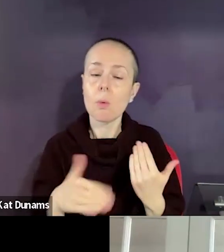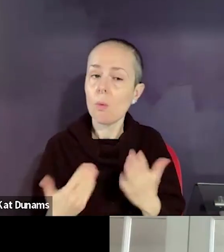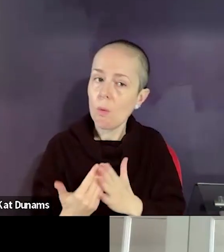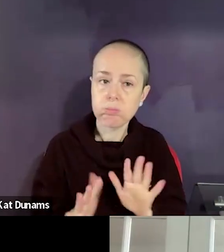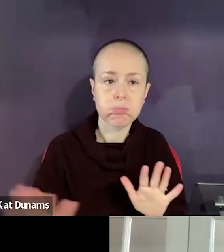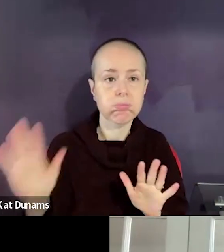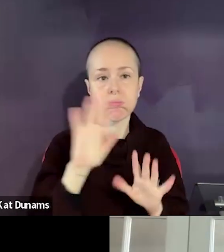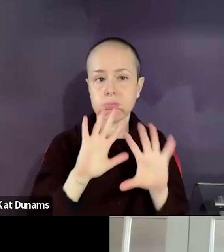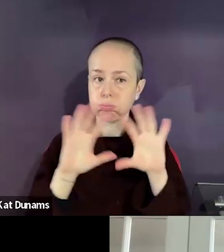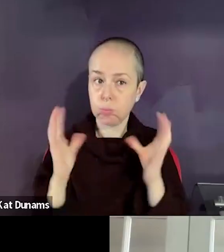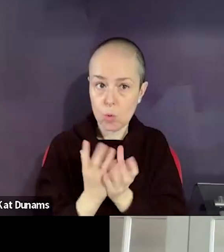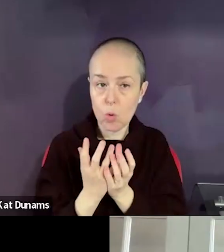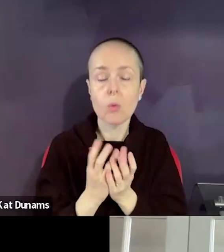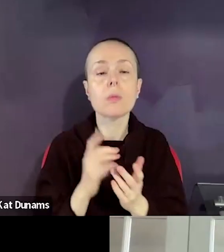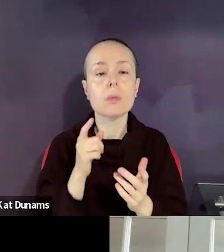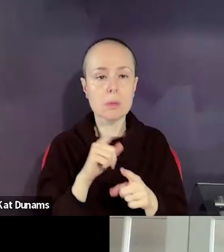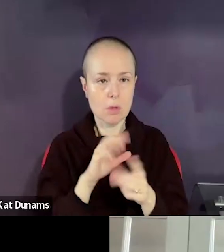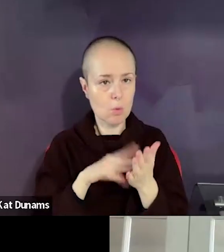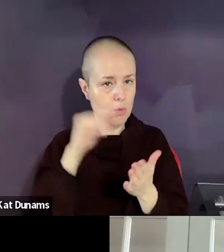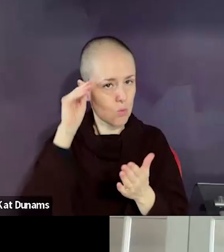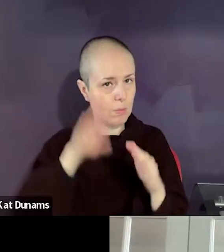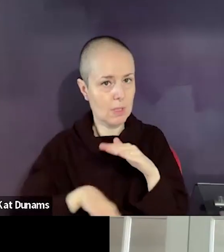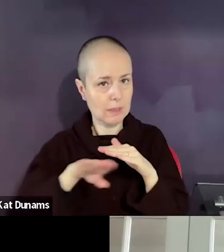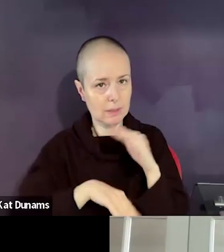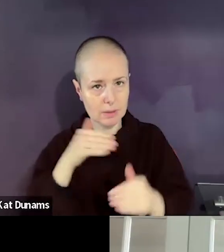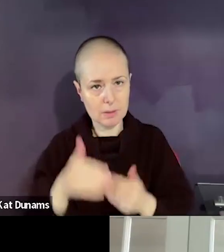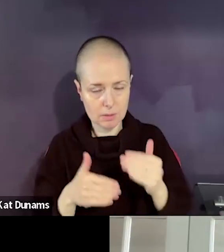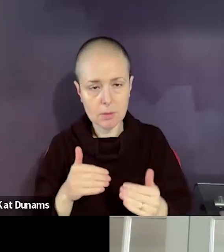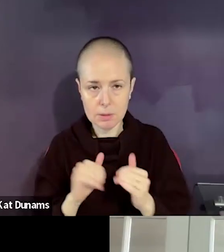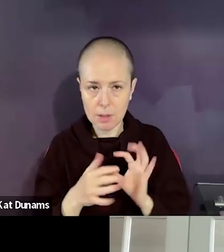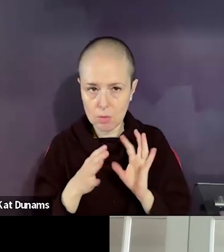the globe learn these steps. So that is what kind of ties us together.